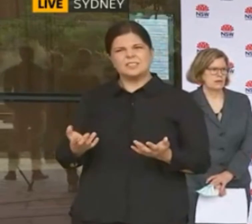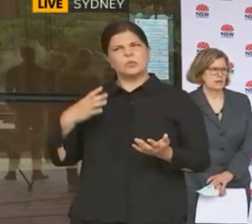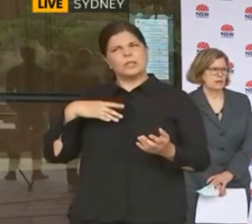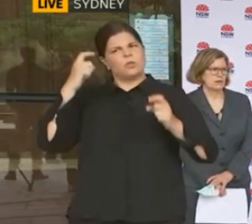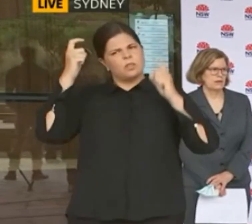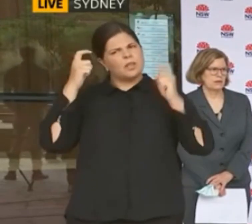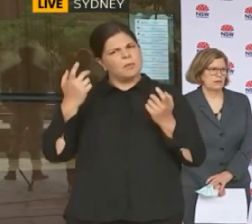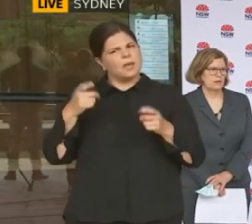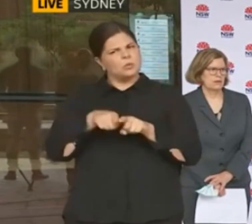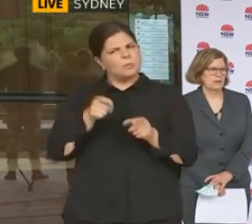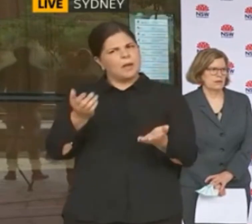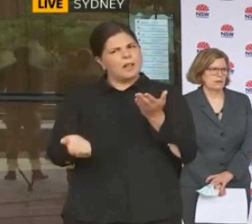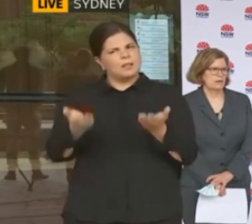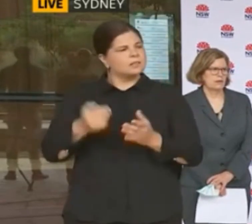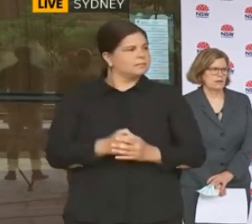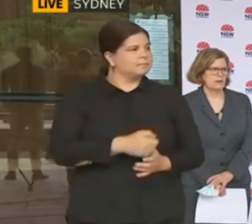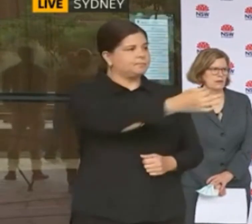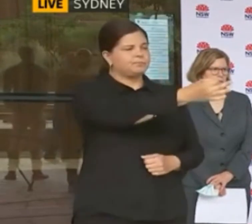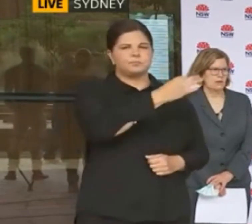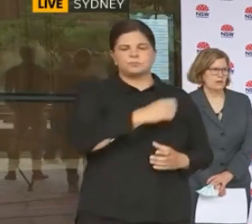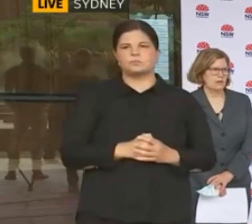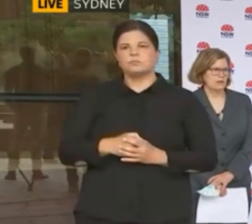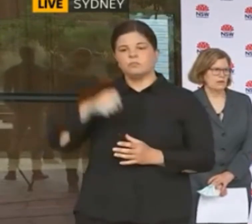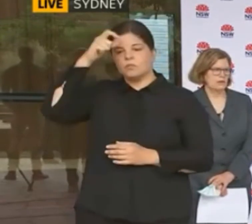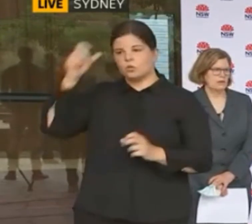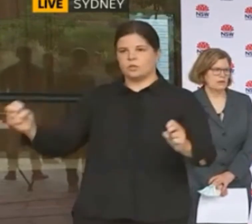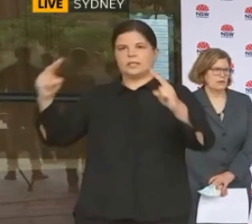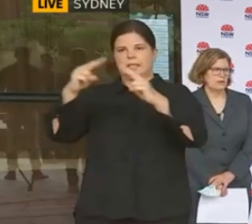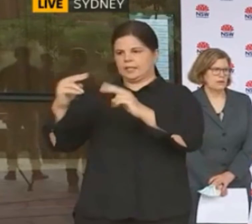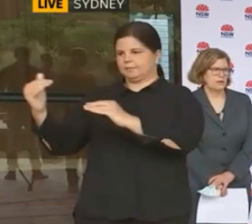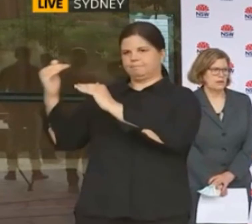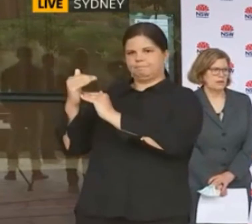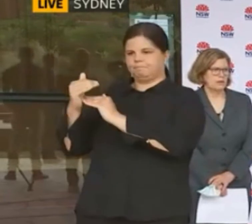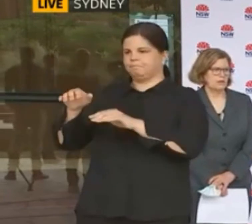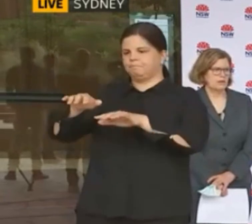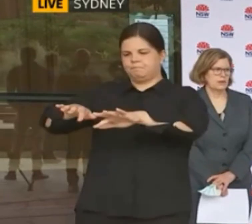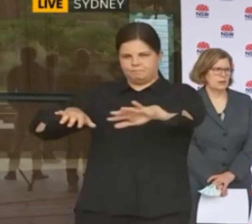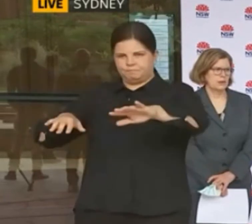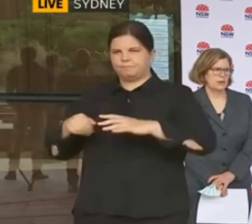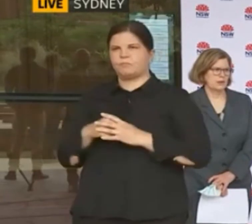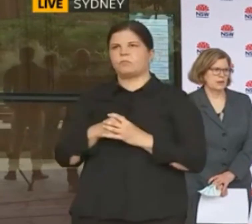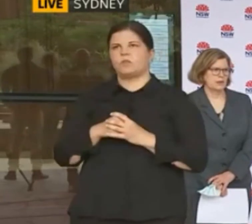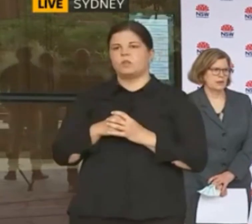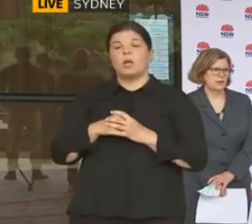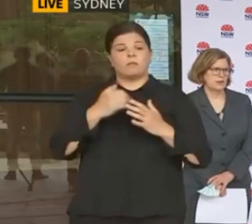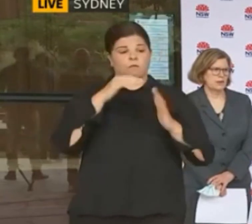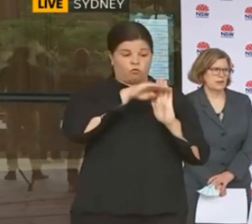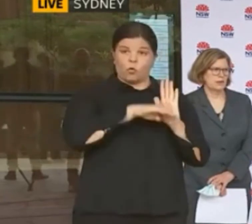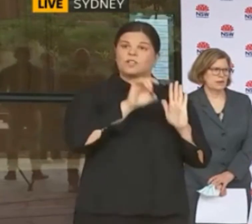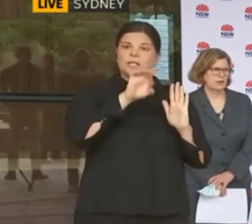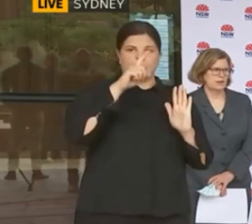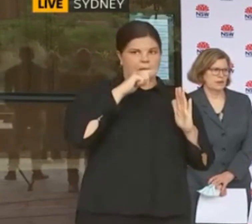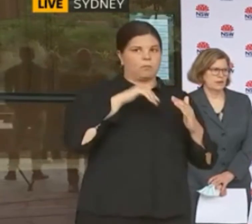Around numbers and stuff, and policing too, from Mr. Willing, about on the harbour. With the rules about 10 people in a home,